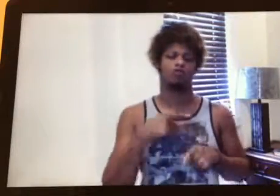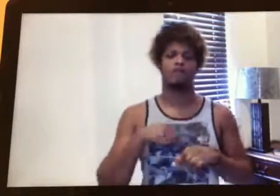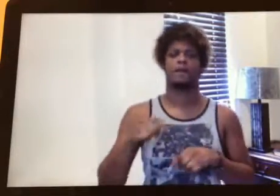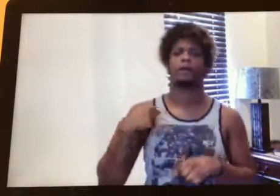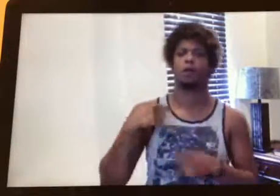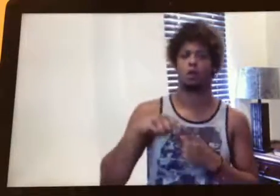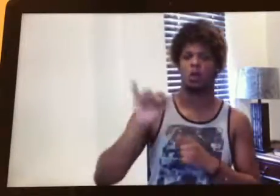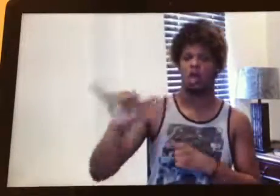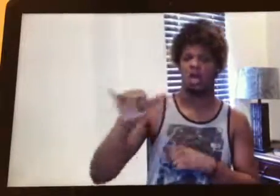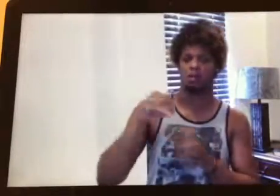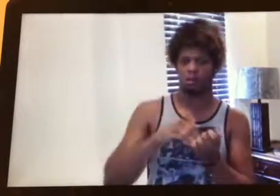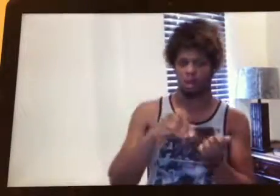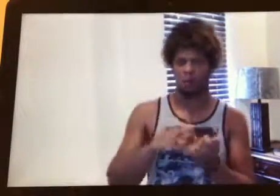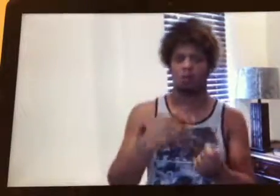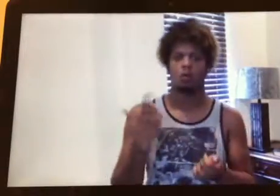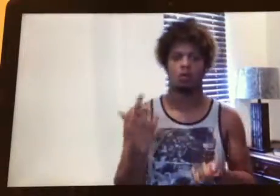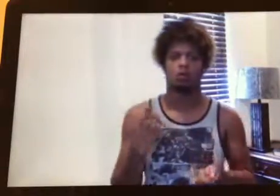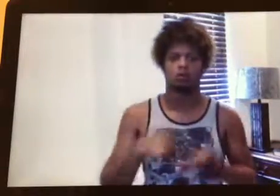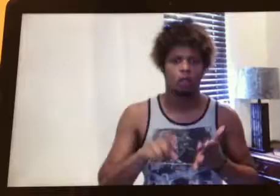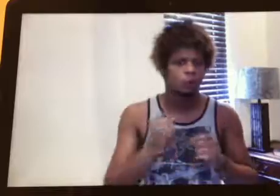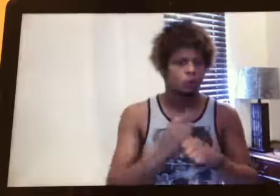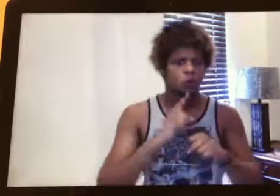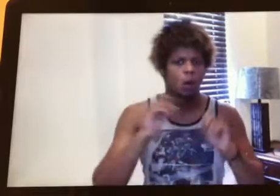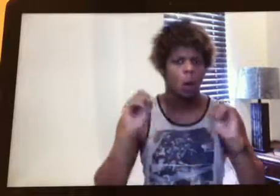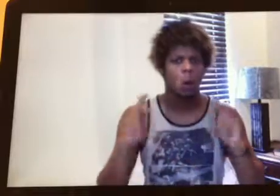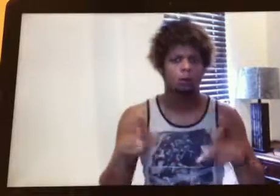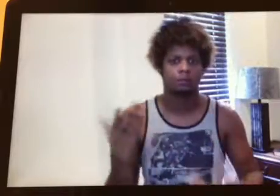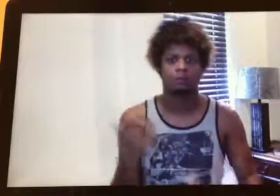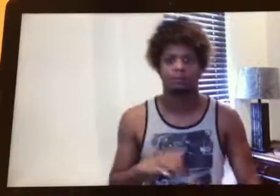cardiologist. I set up an appointment with this doctor.